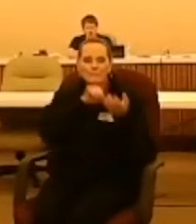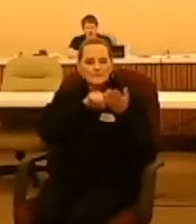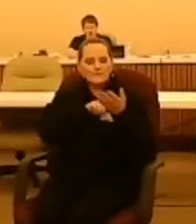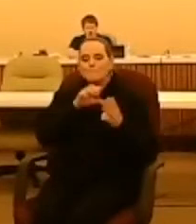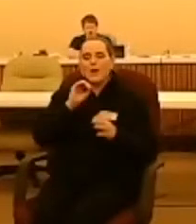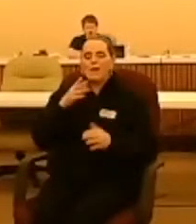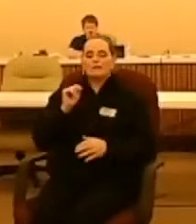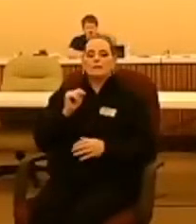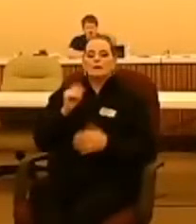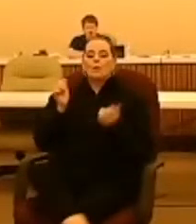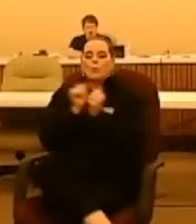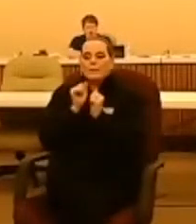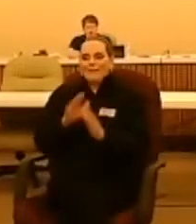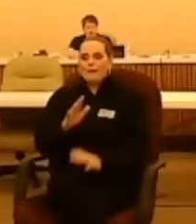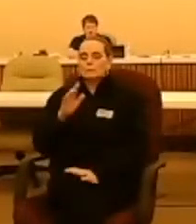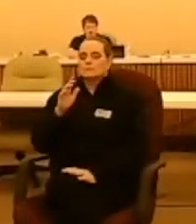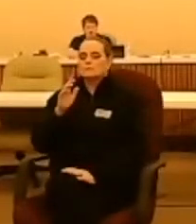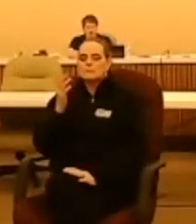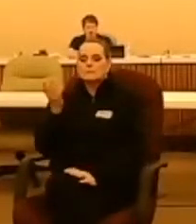But without it being